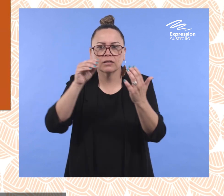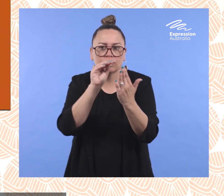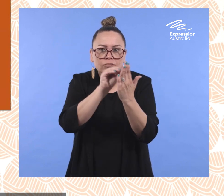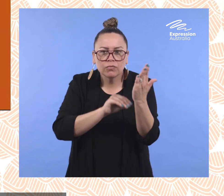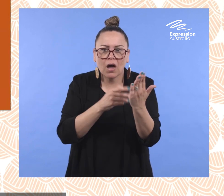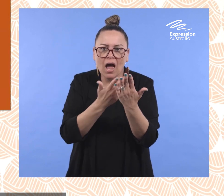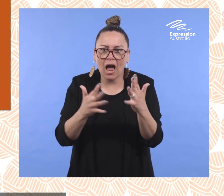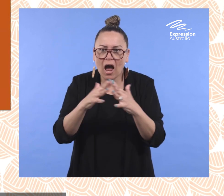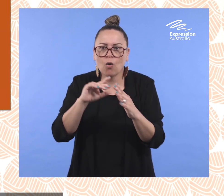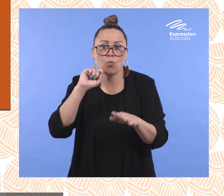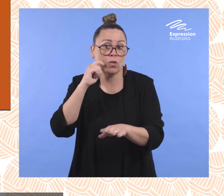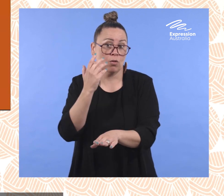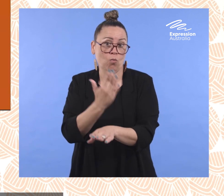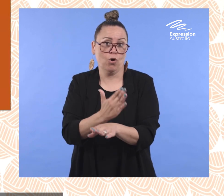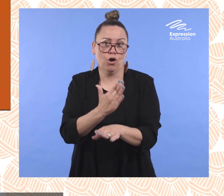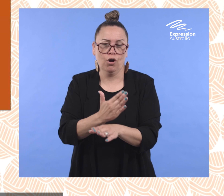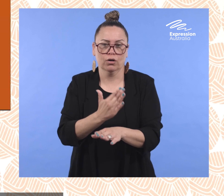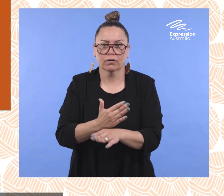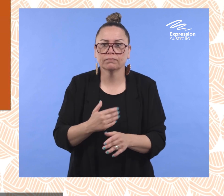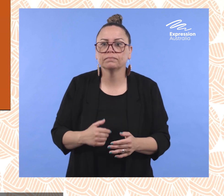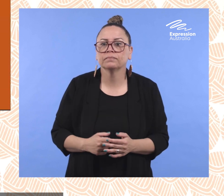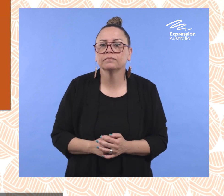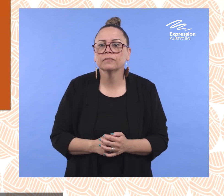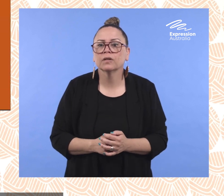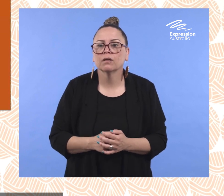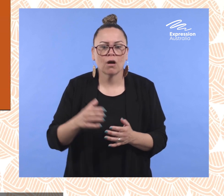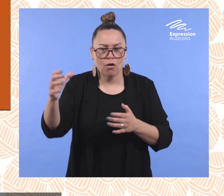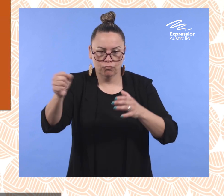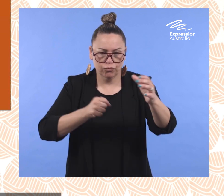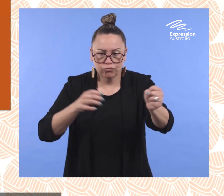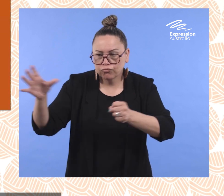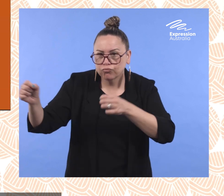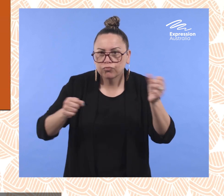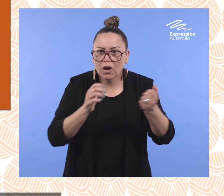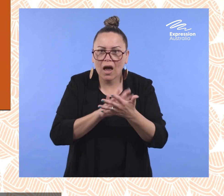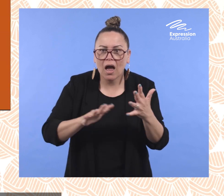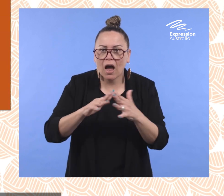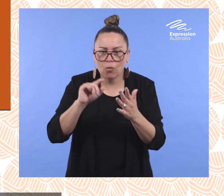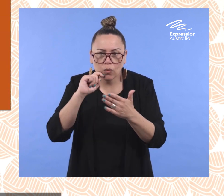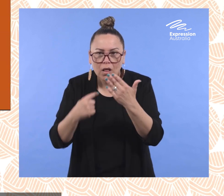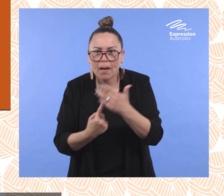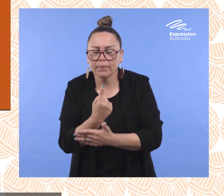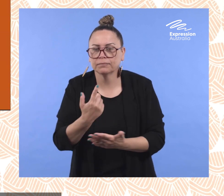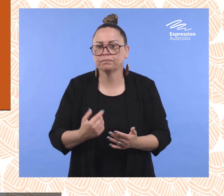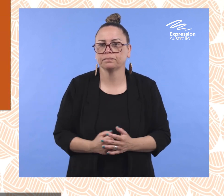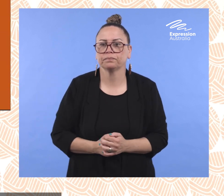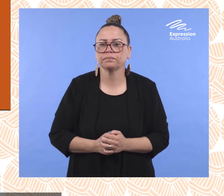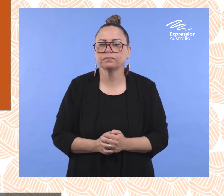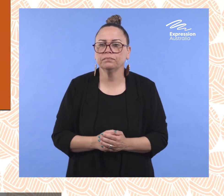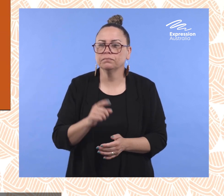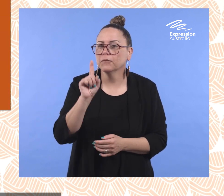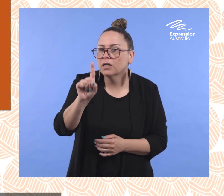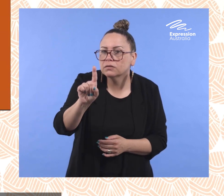There's ideas in this report about how that would work out, how that would happen.